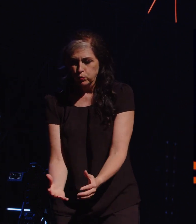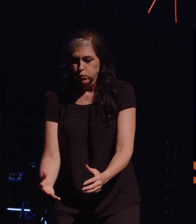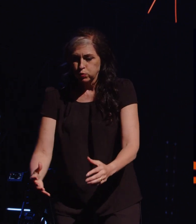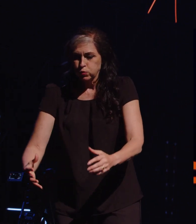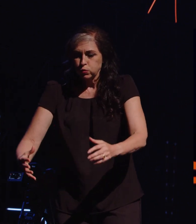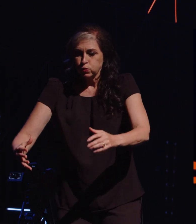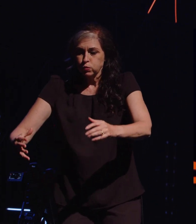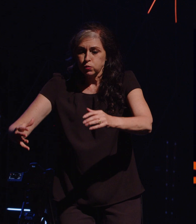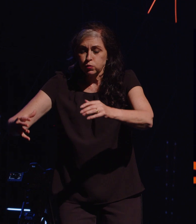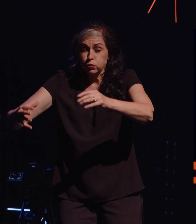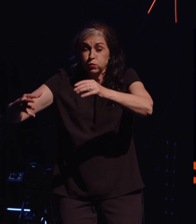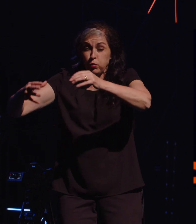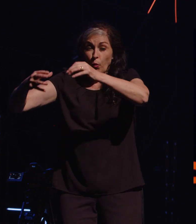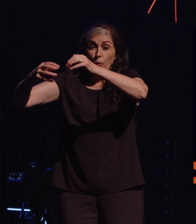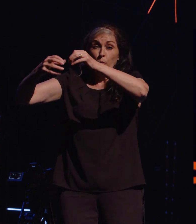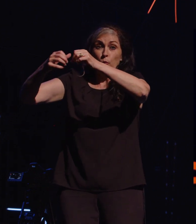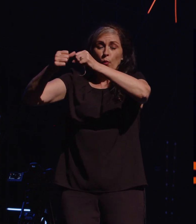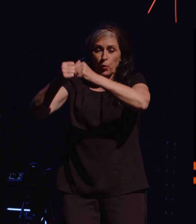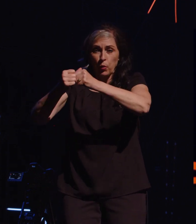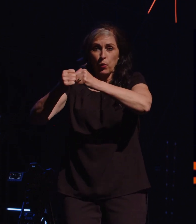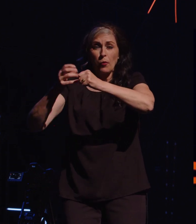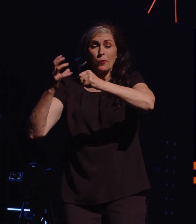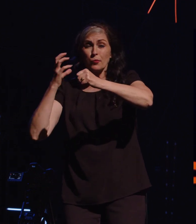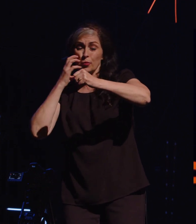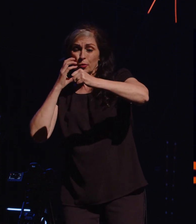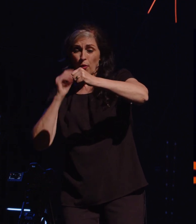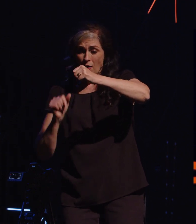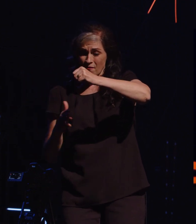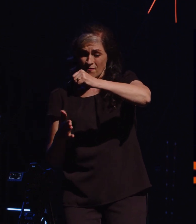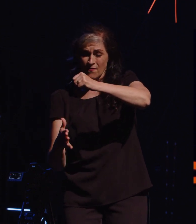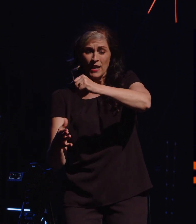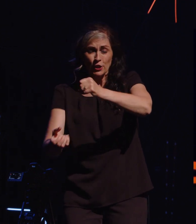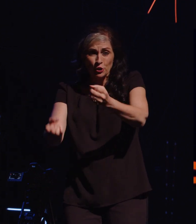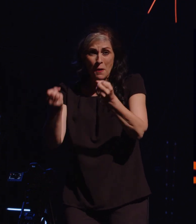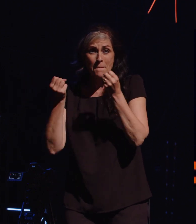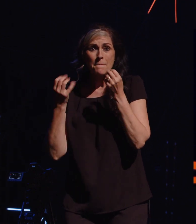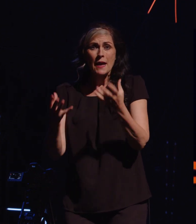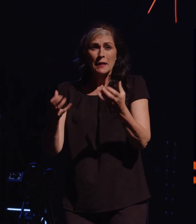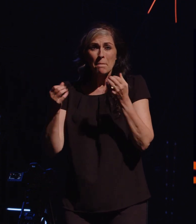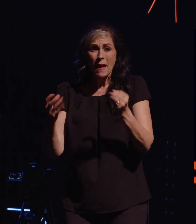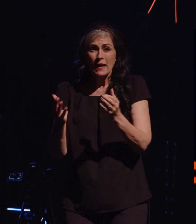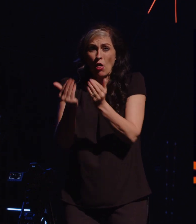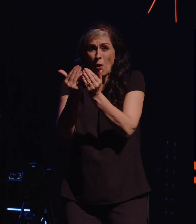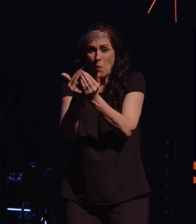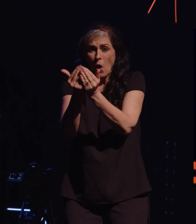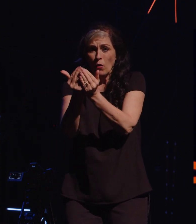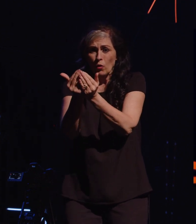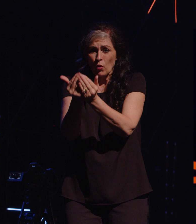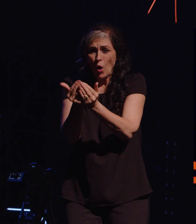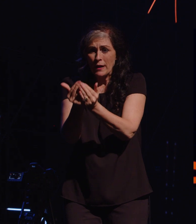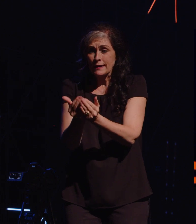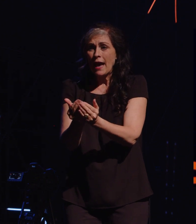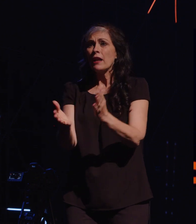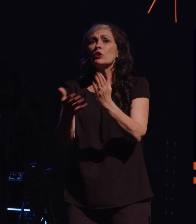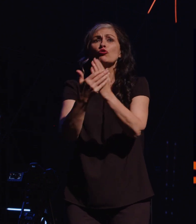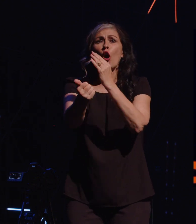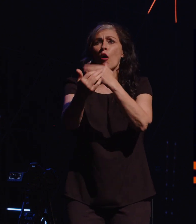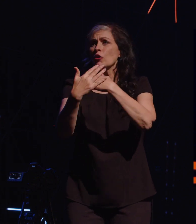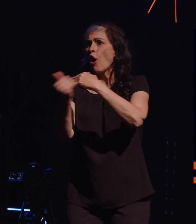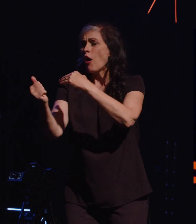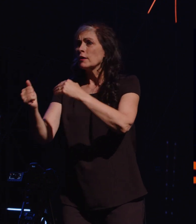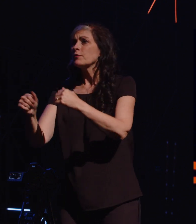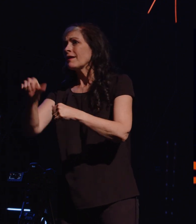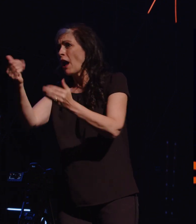just piling these fish in. And it tells us the two boats that are out there, they begin to sink in the water. And what does Simon